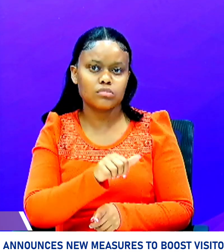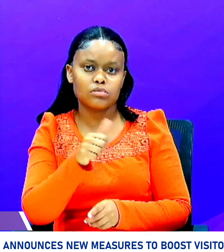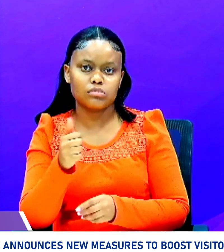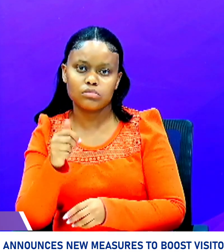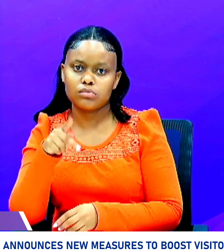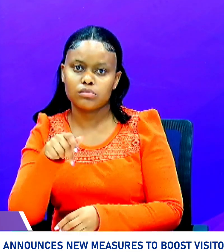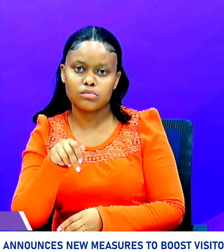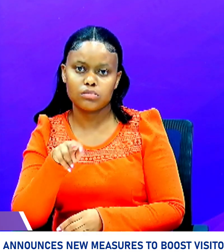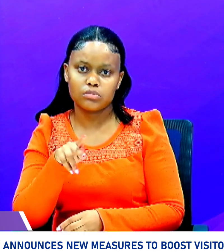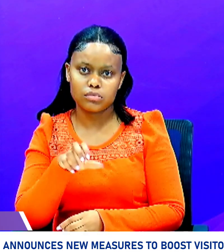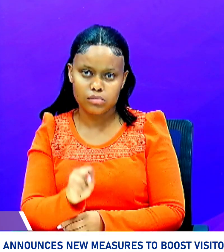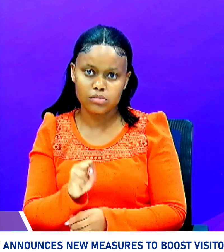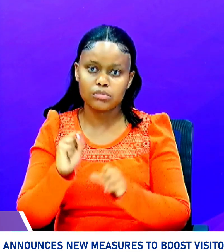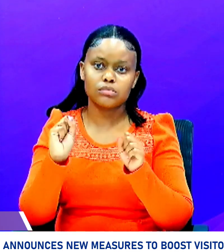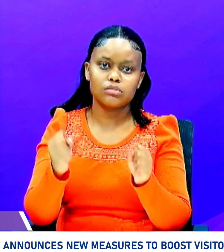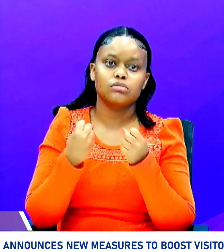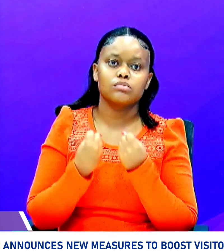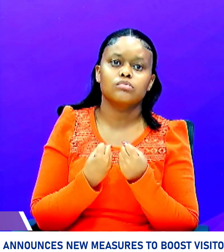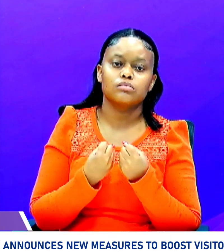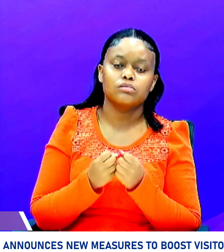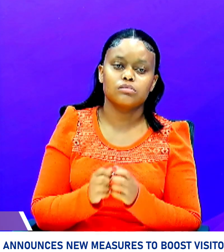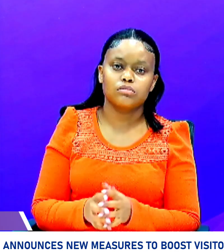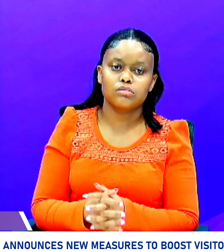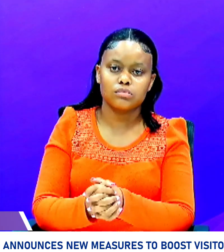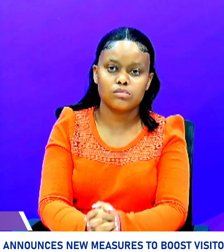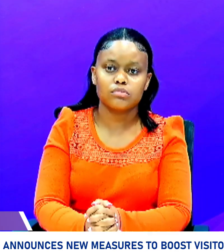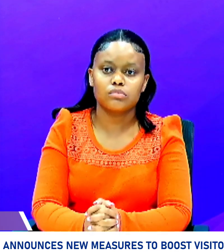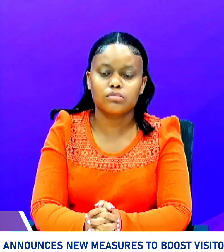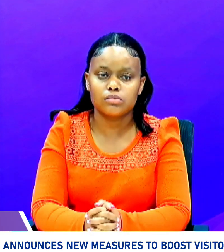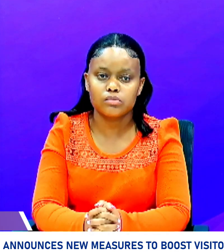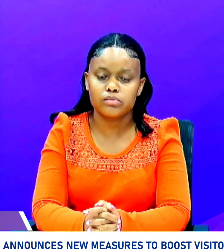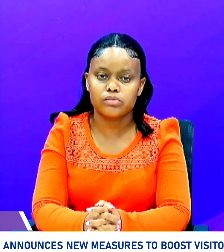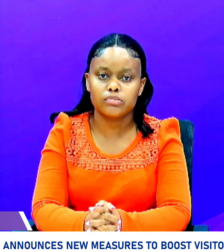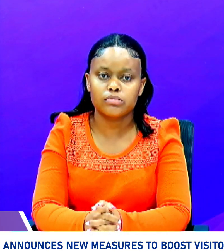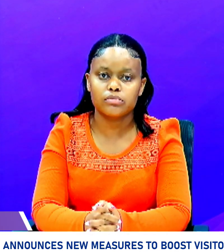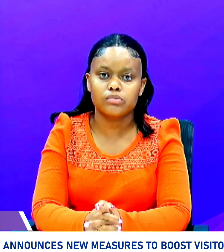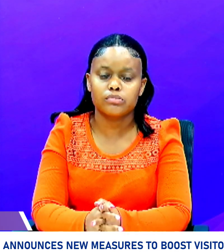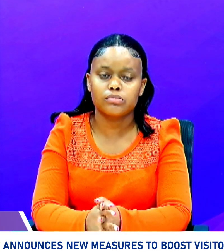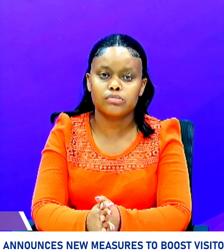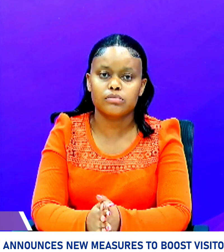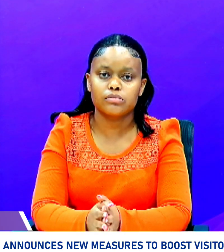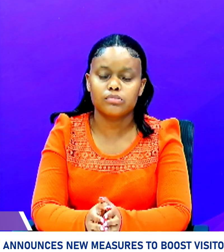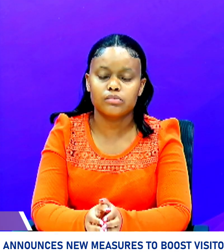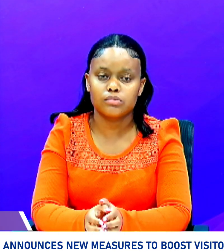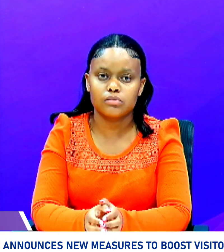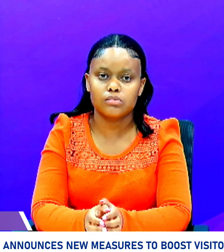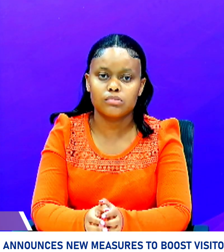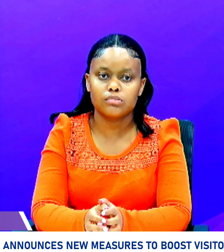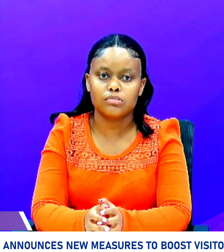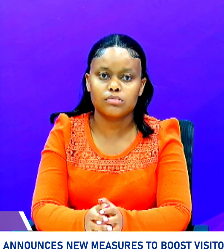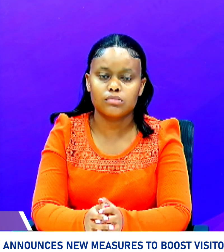Service and stakeholders to ensure the Masai Mara and other parks remain safe and